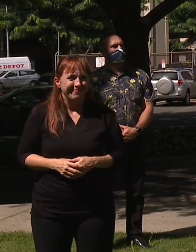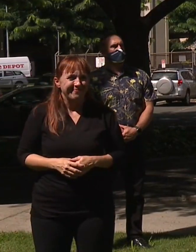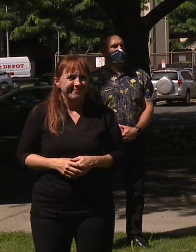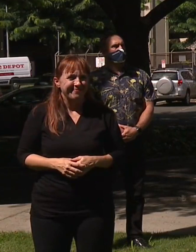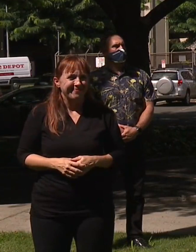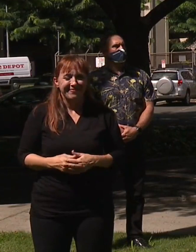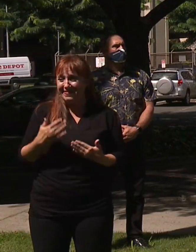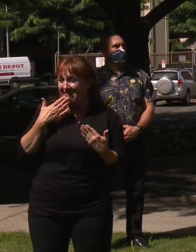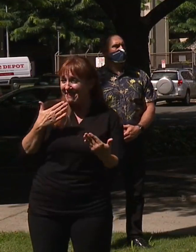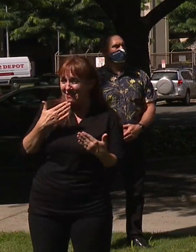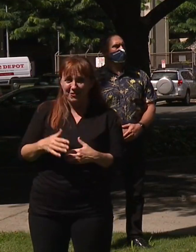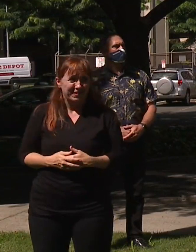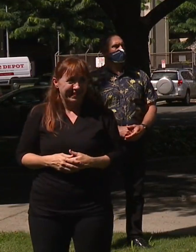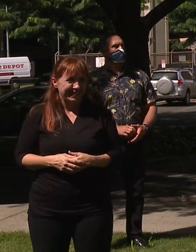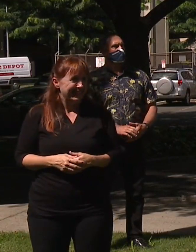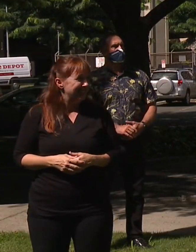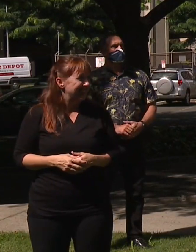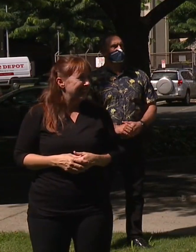Thank you.